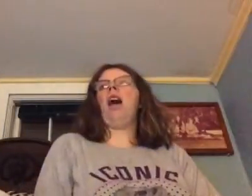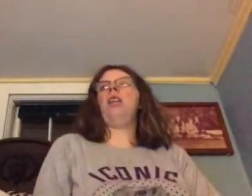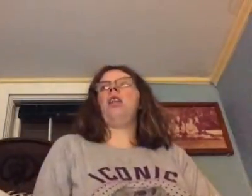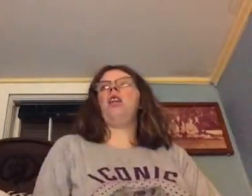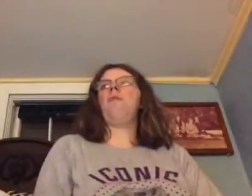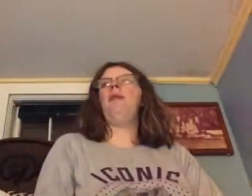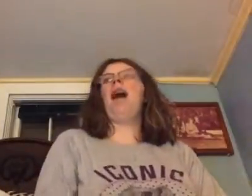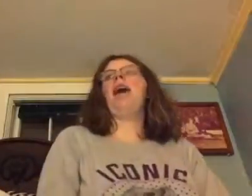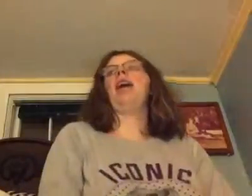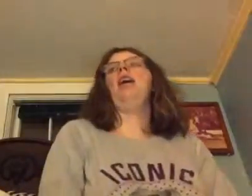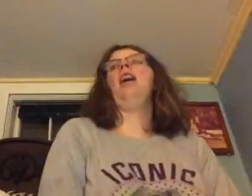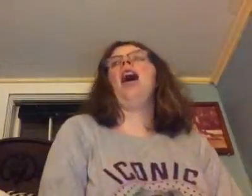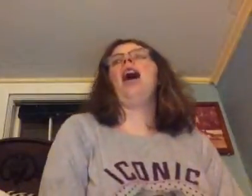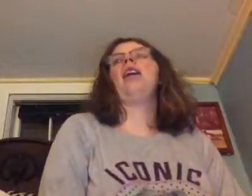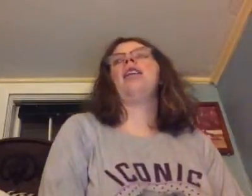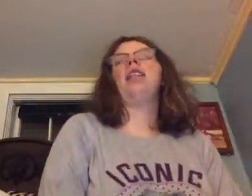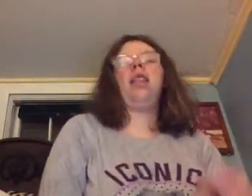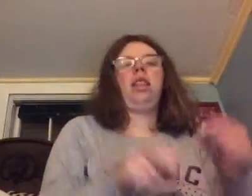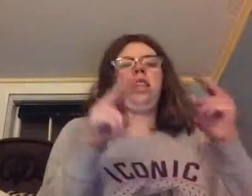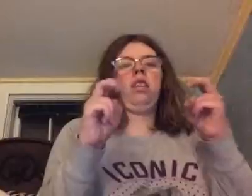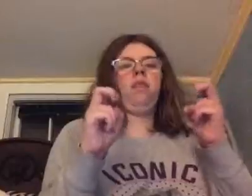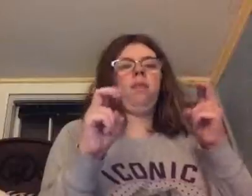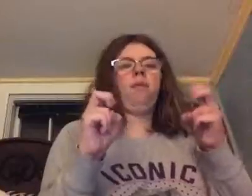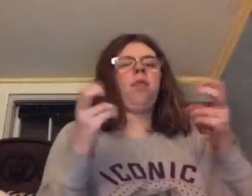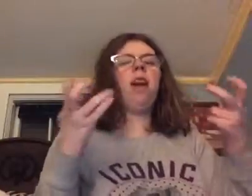got insulted by, I guess, the leader of the group, which I don't